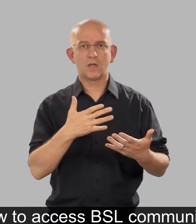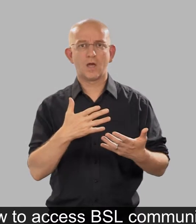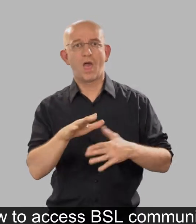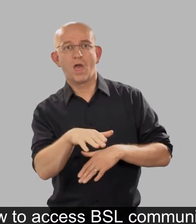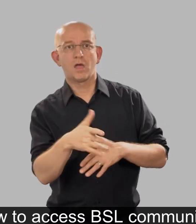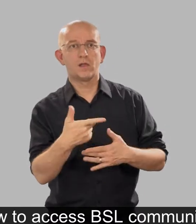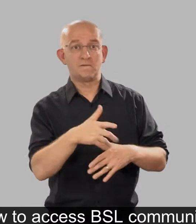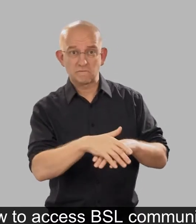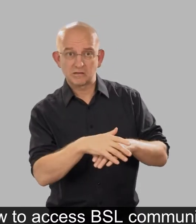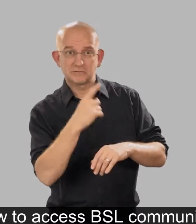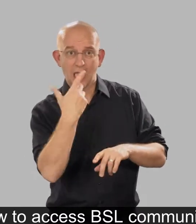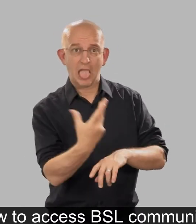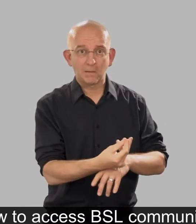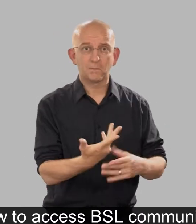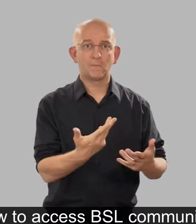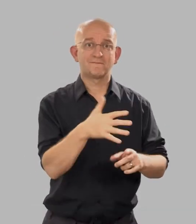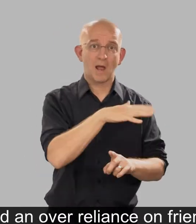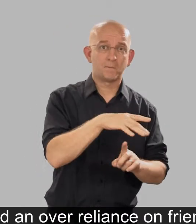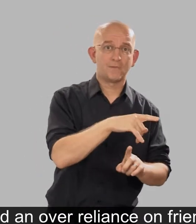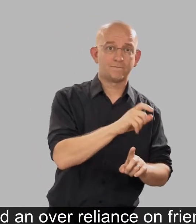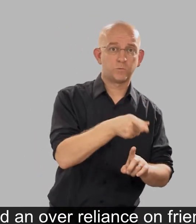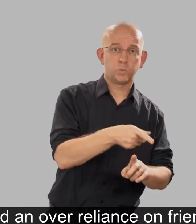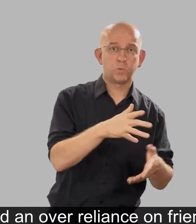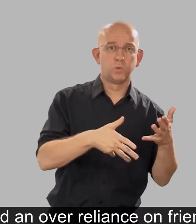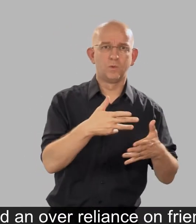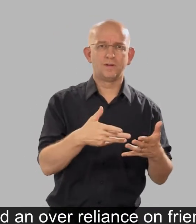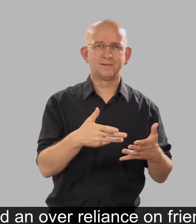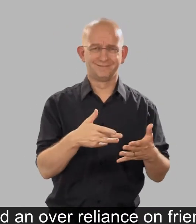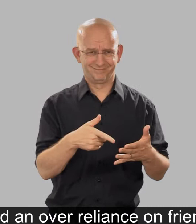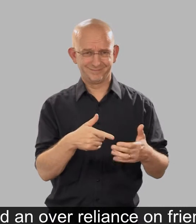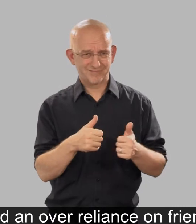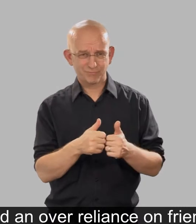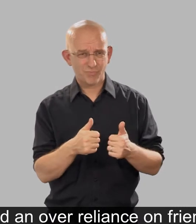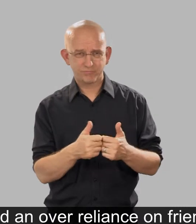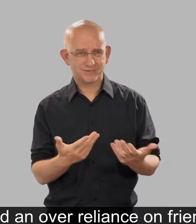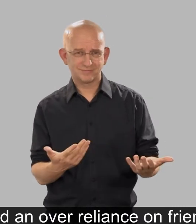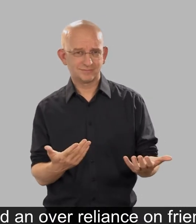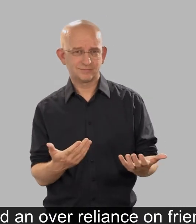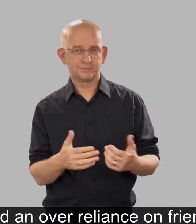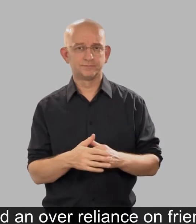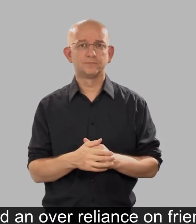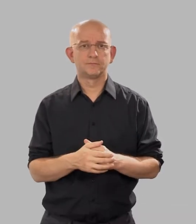support when required, and an over-reliance on friends and family that is not